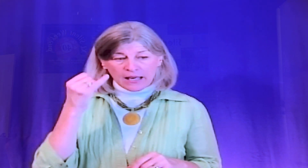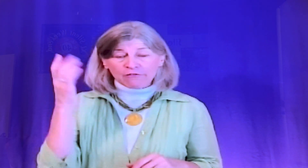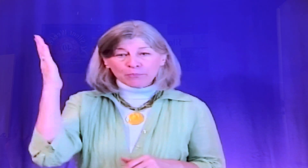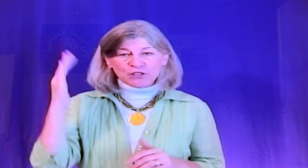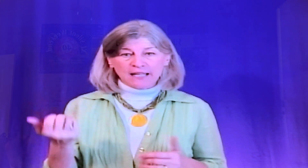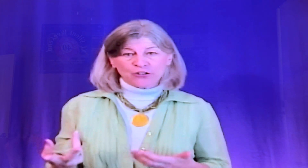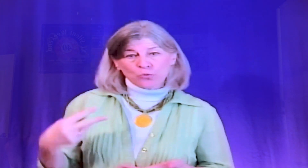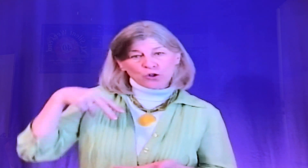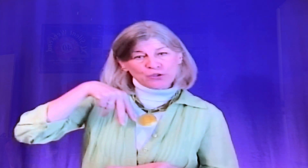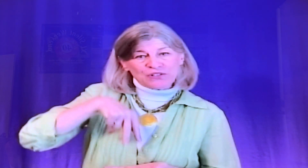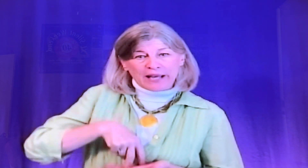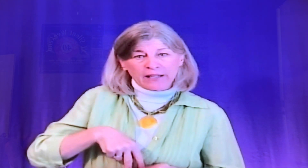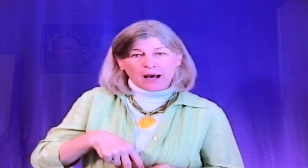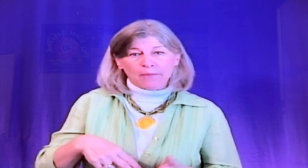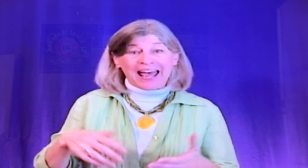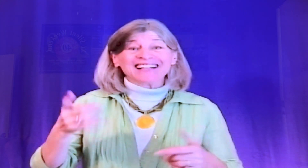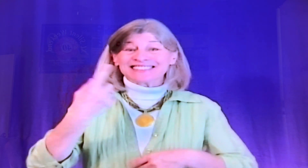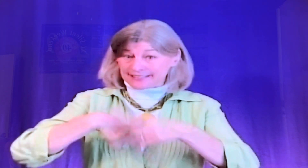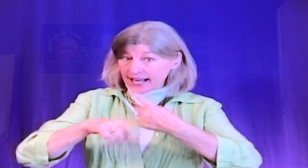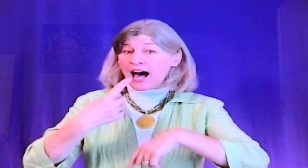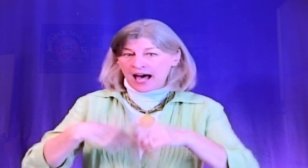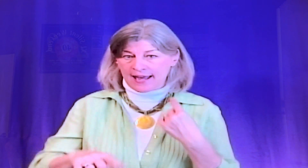a presenter were to stand up and sign,